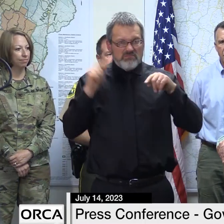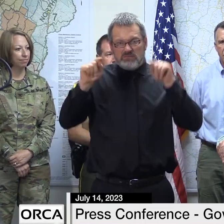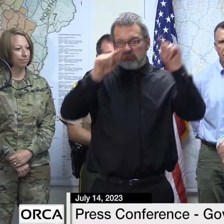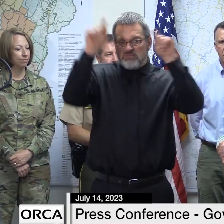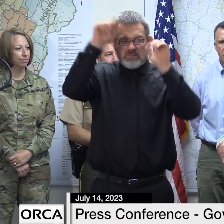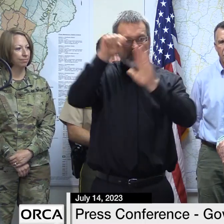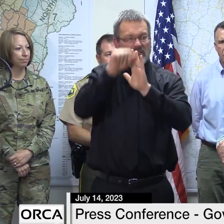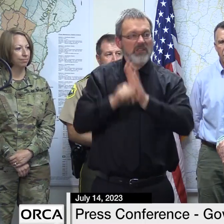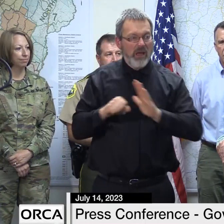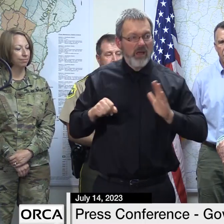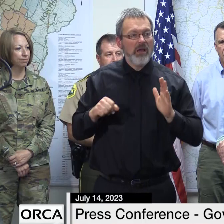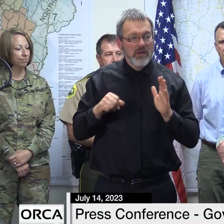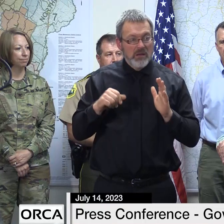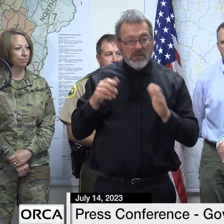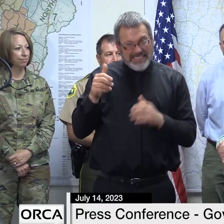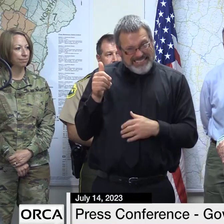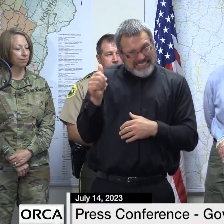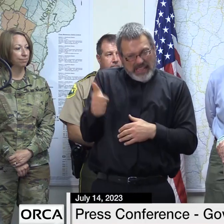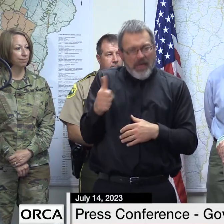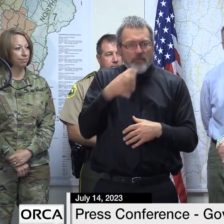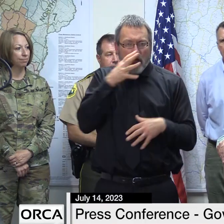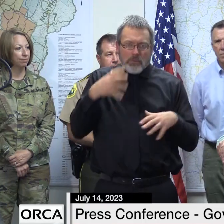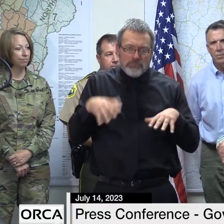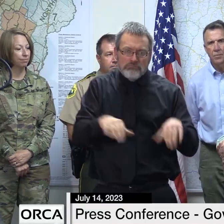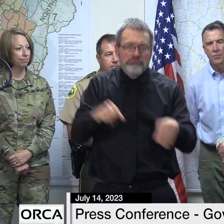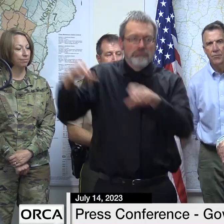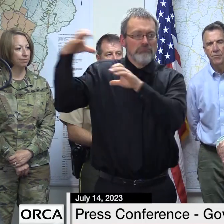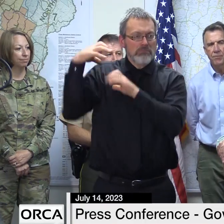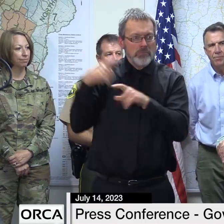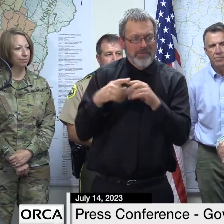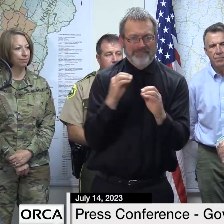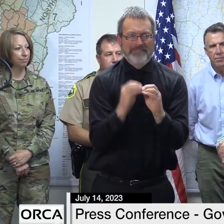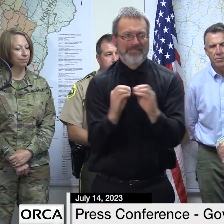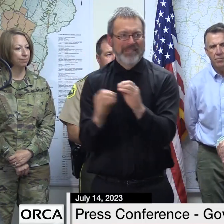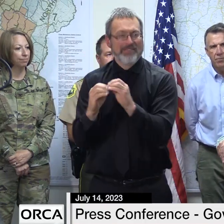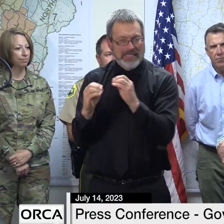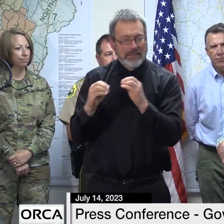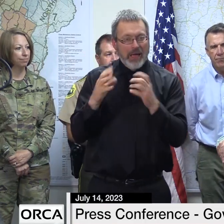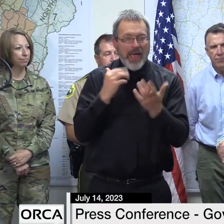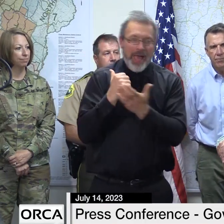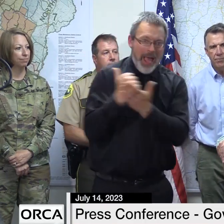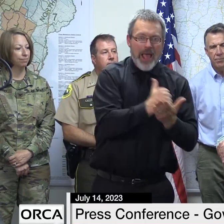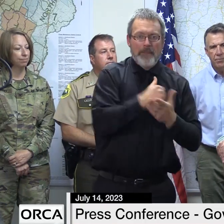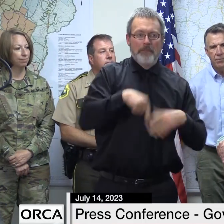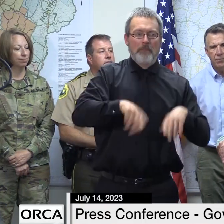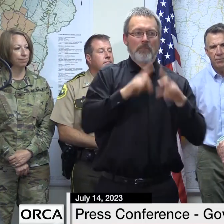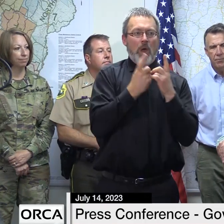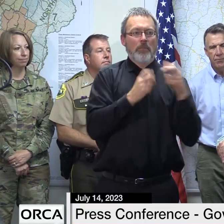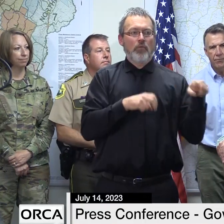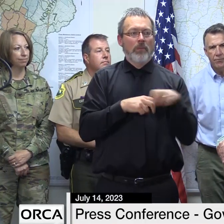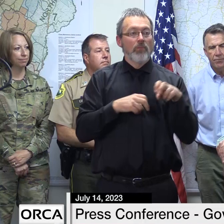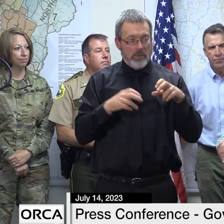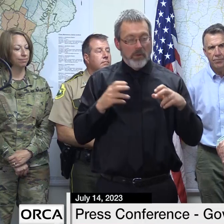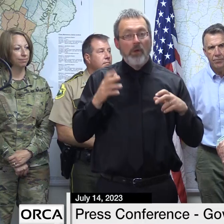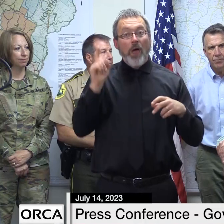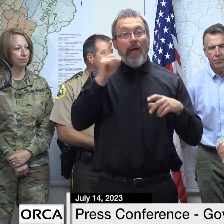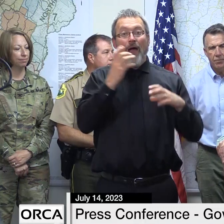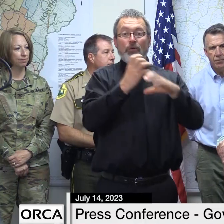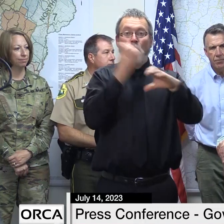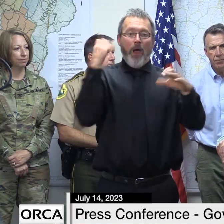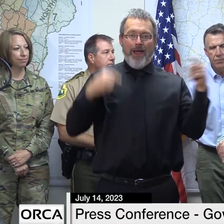been repairing roads along with the town crew in Cabot, and that meant that his milk could be picked up and taken to the creamery.